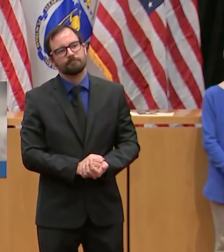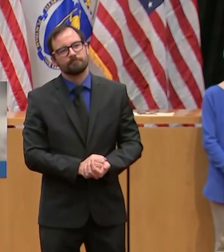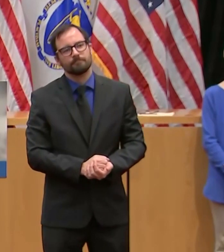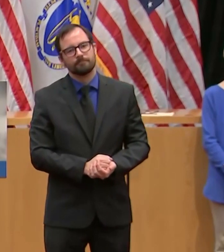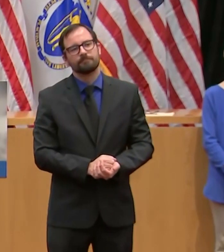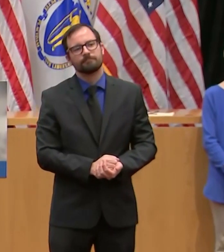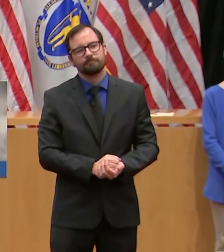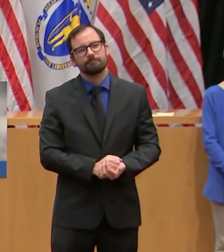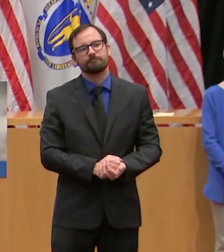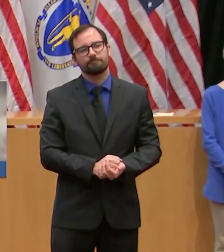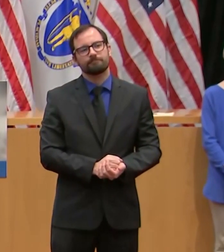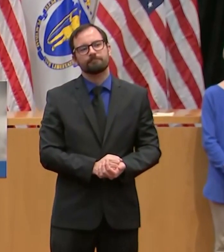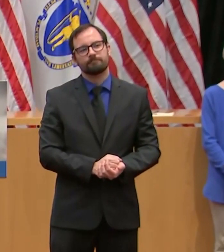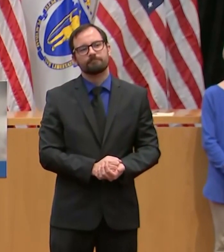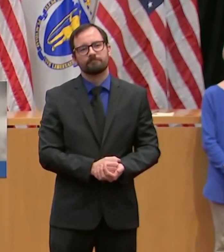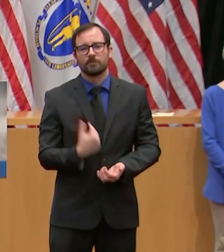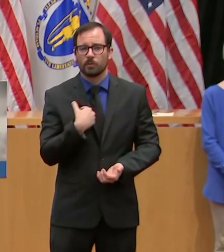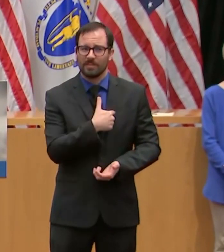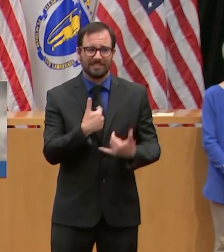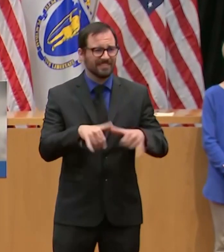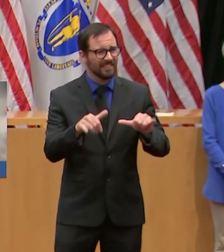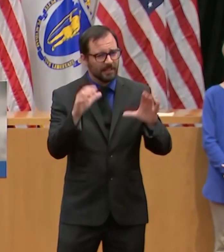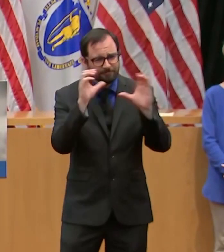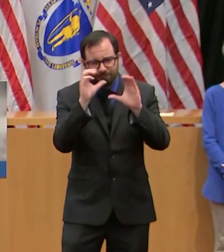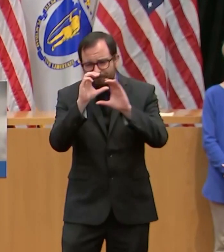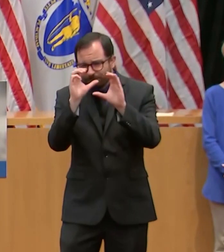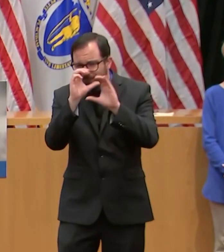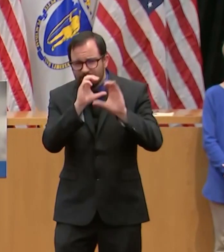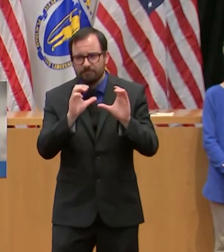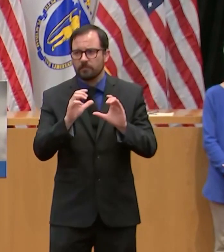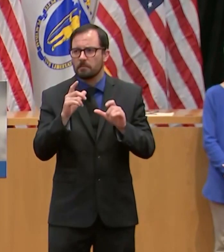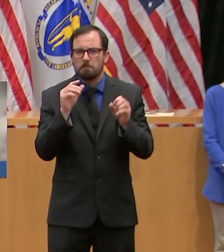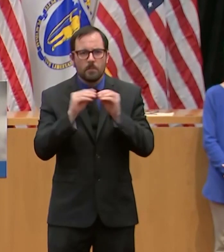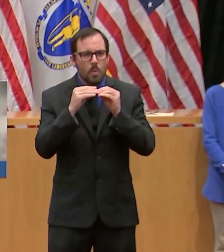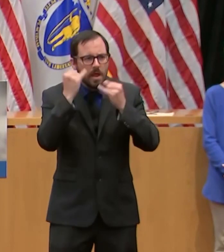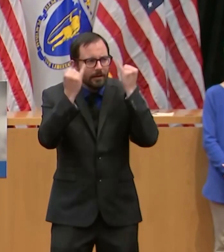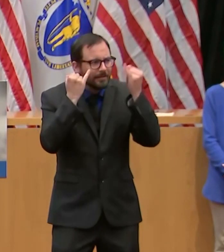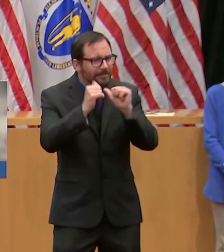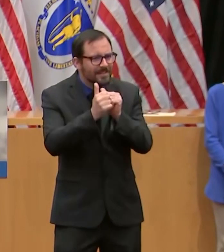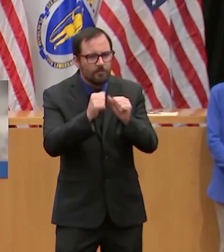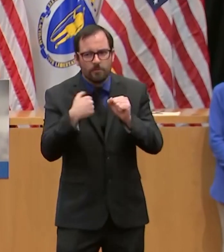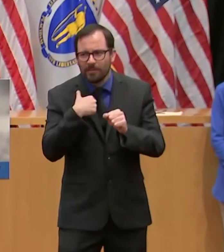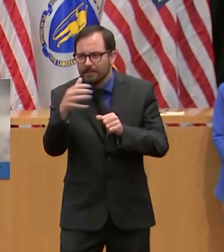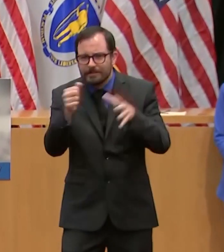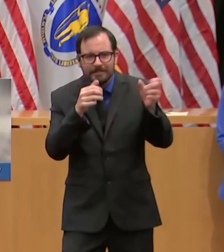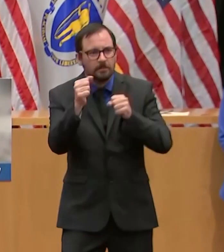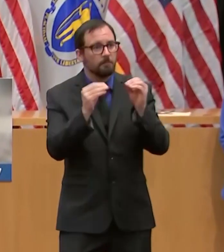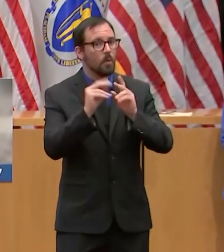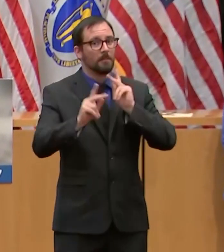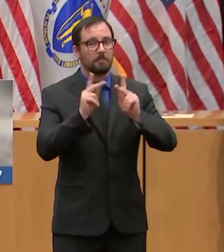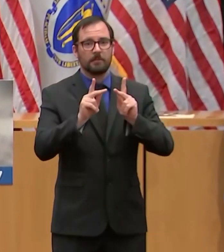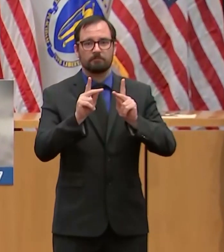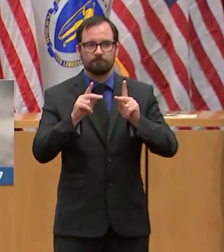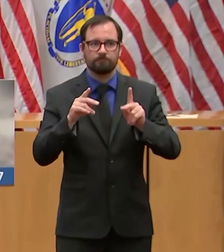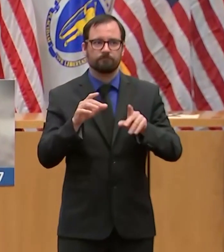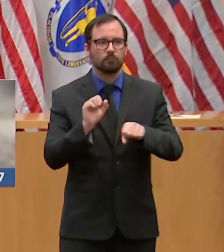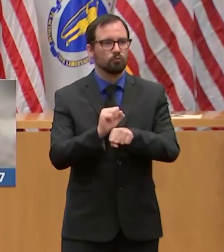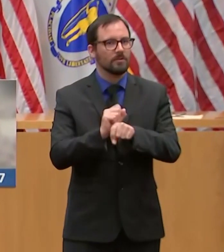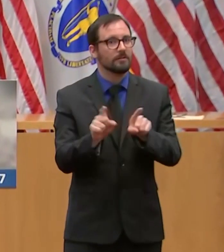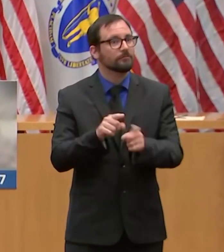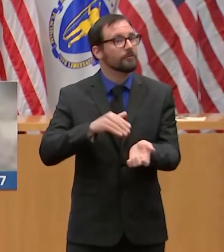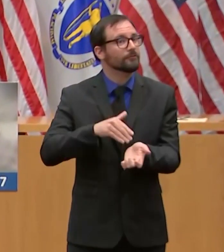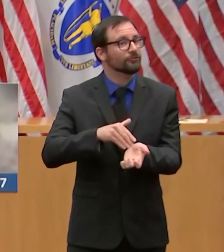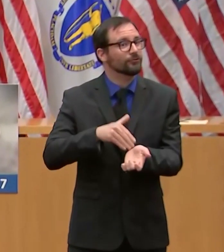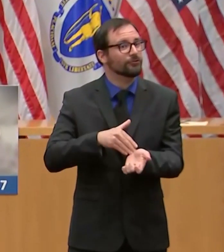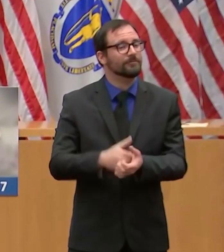our residents. This is particularly important as we bring more field hospitals like the BCEC site online, because